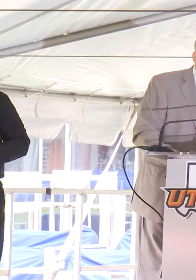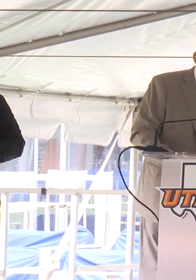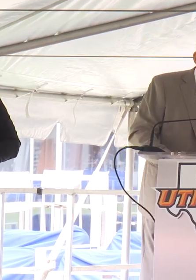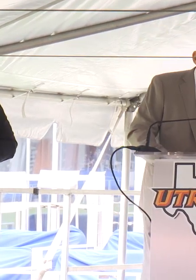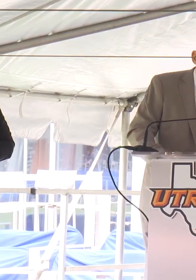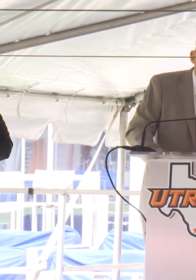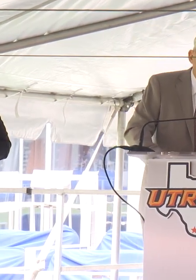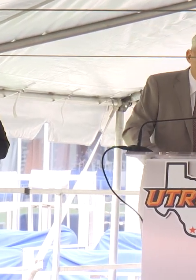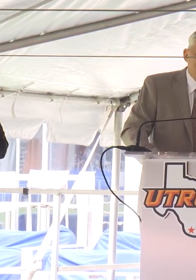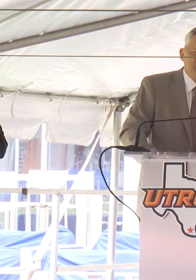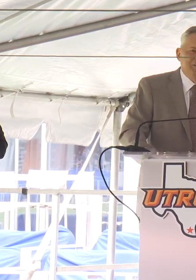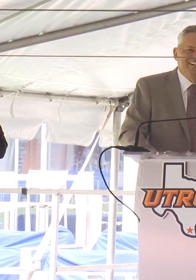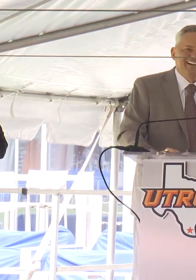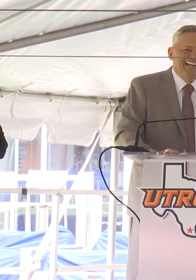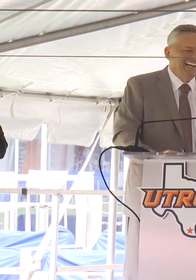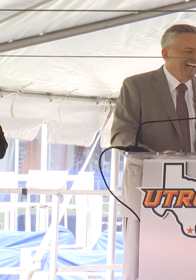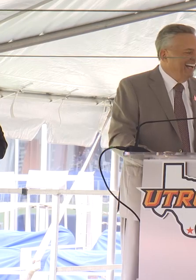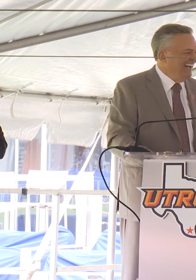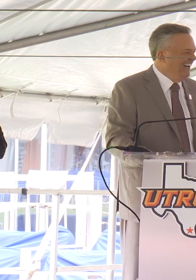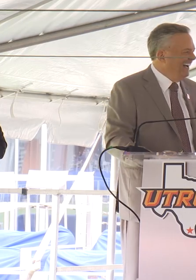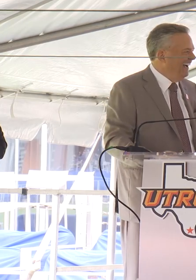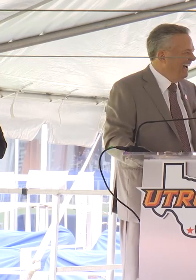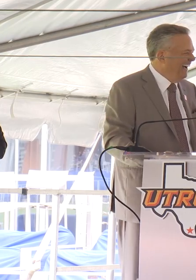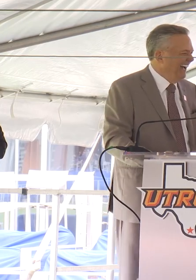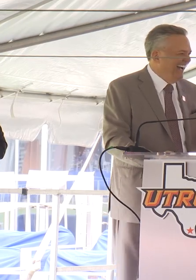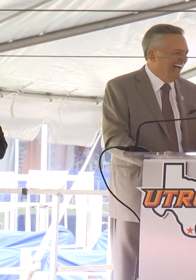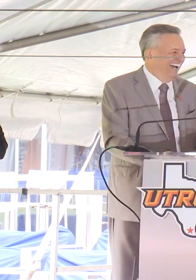I didn't know Travis was bashful, but anyway.